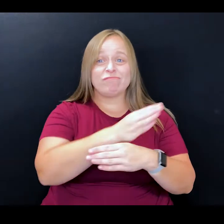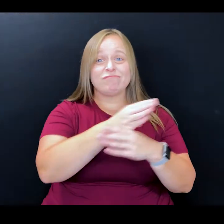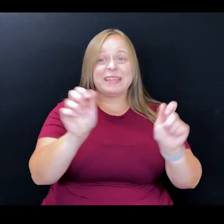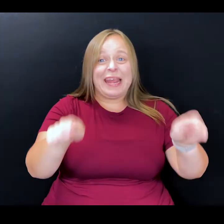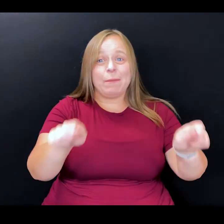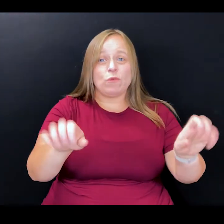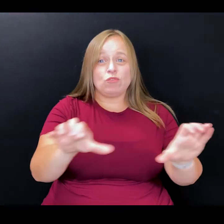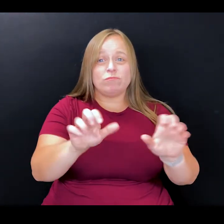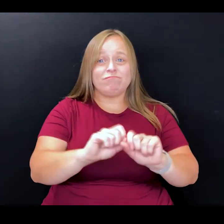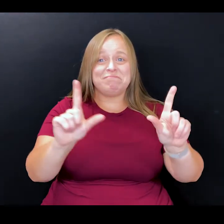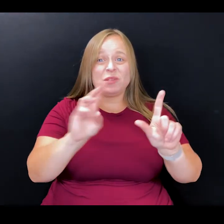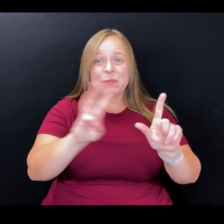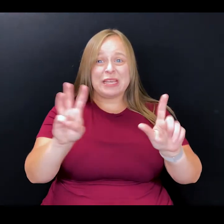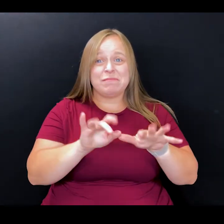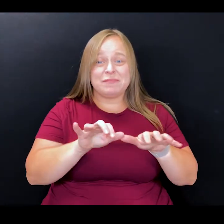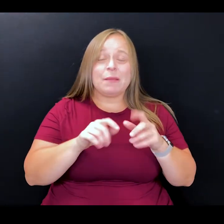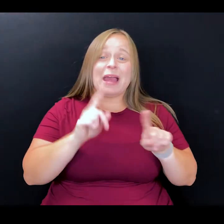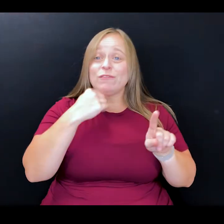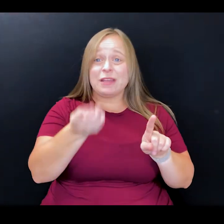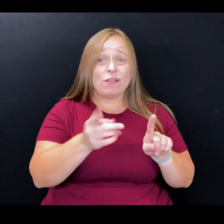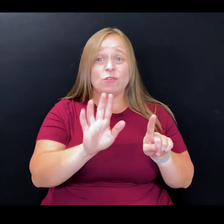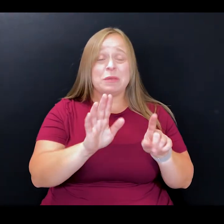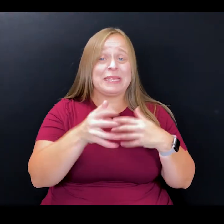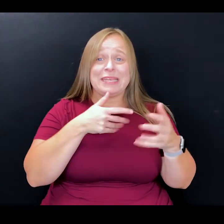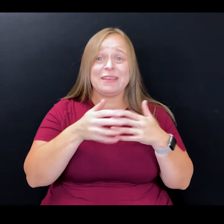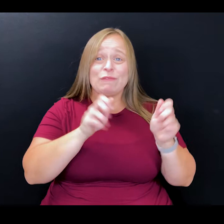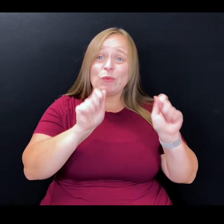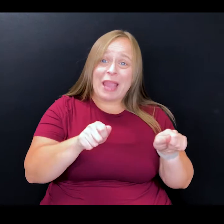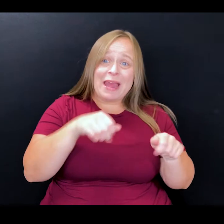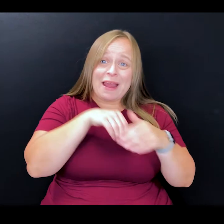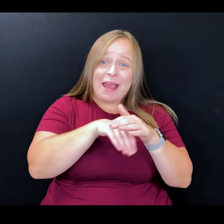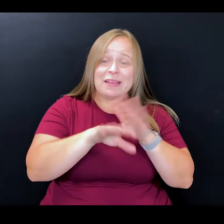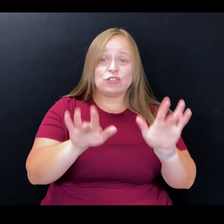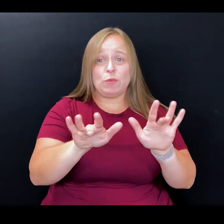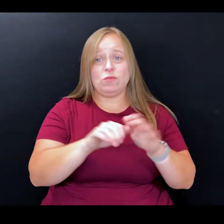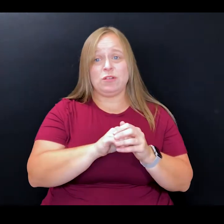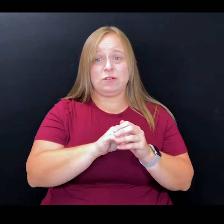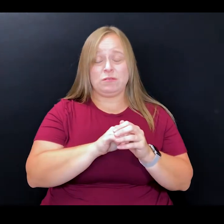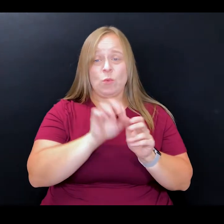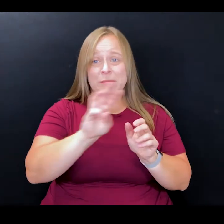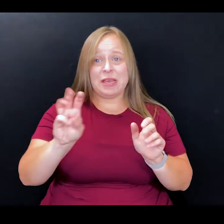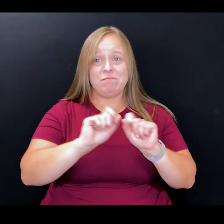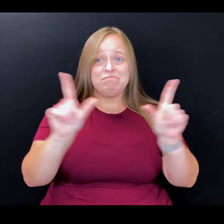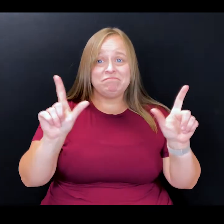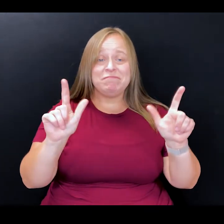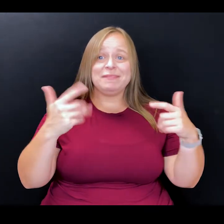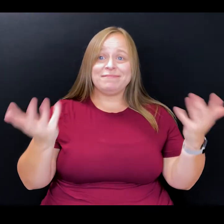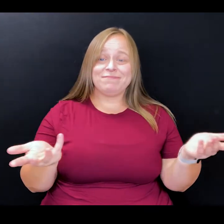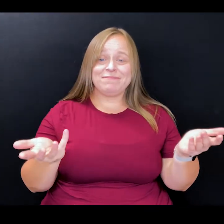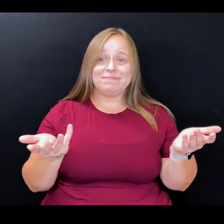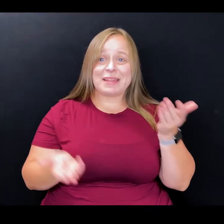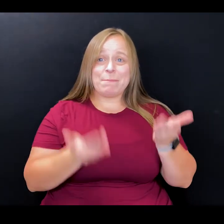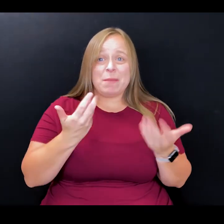and capacities. But I have to tell you that even if you can access things on a website or on a